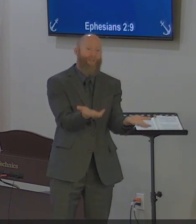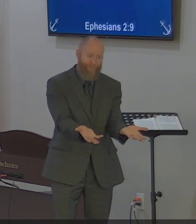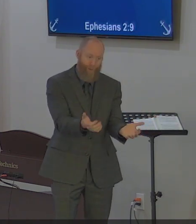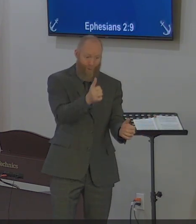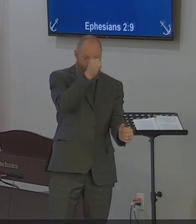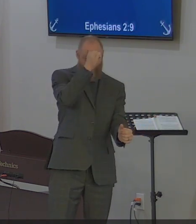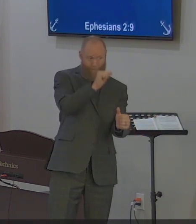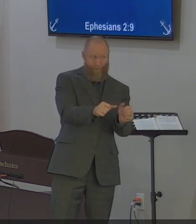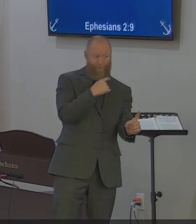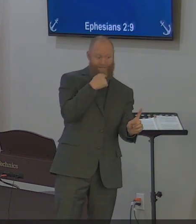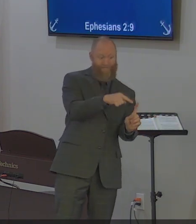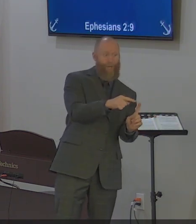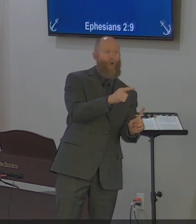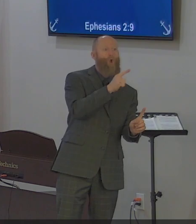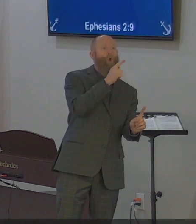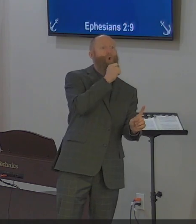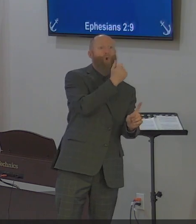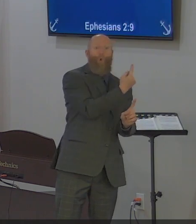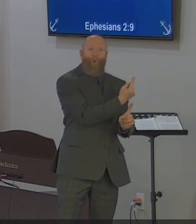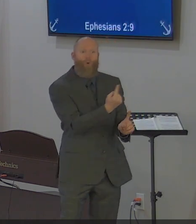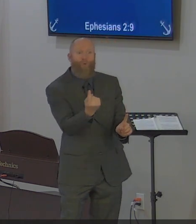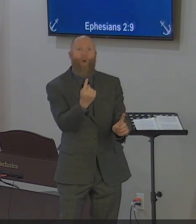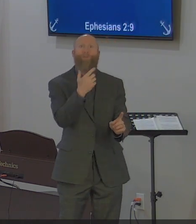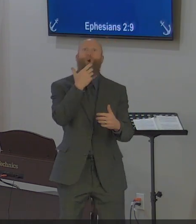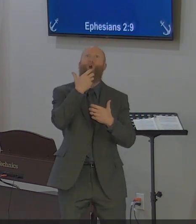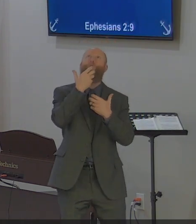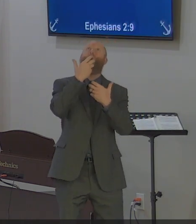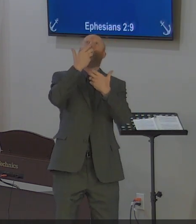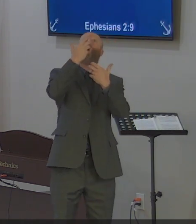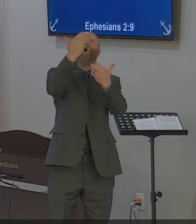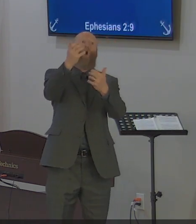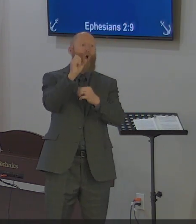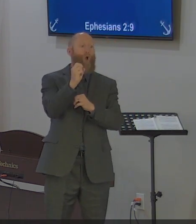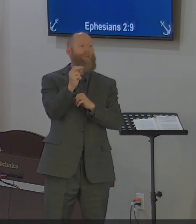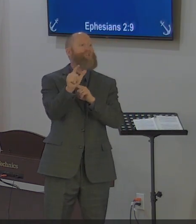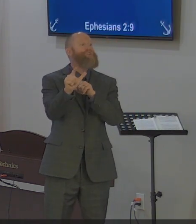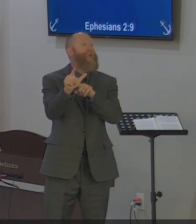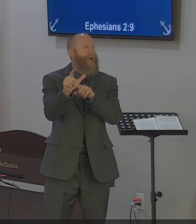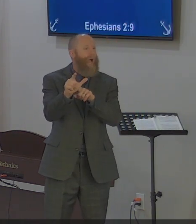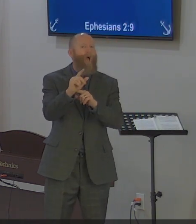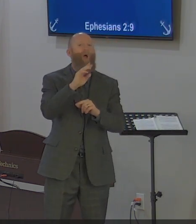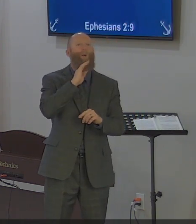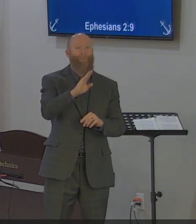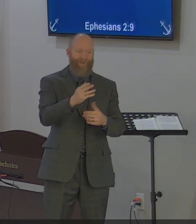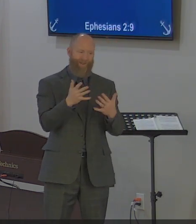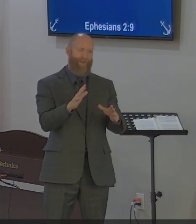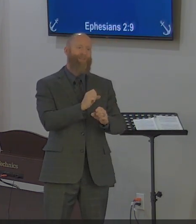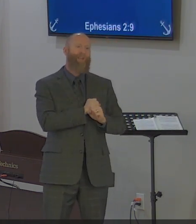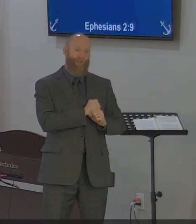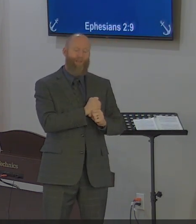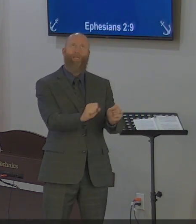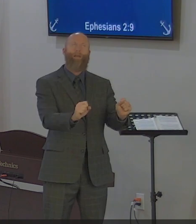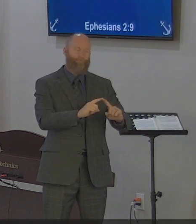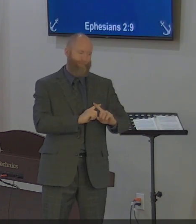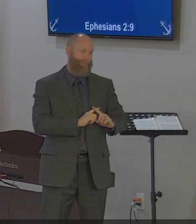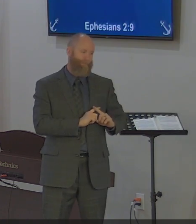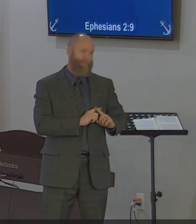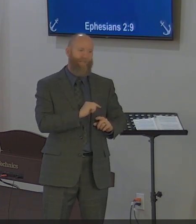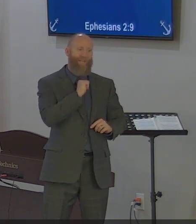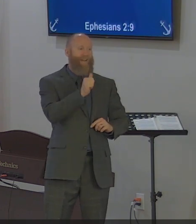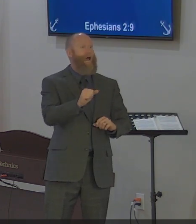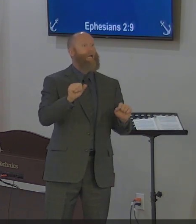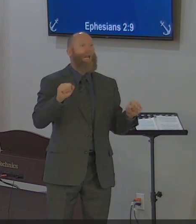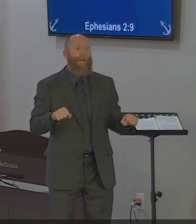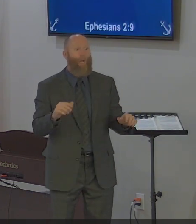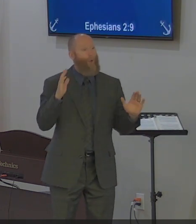name of the Lord shall be saved. Not that you might, not that you could, not that, and if you do this too,